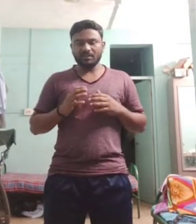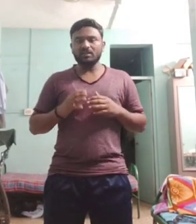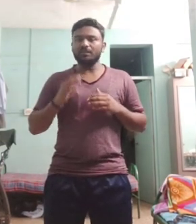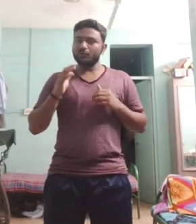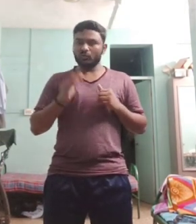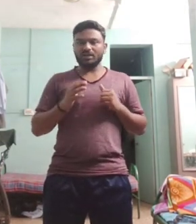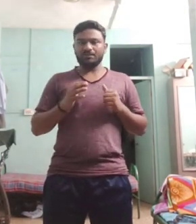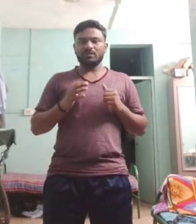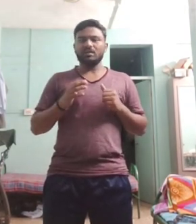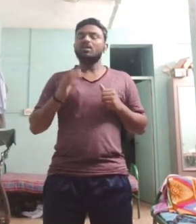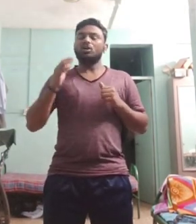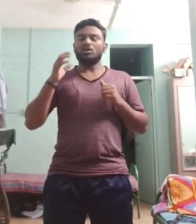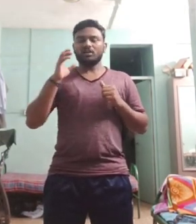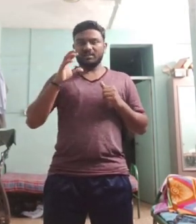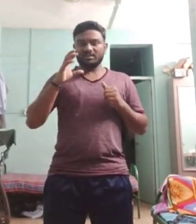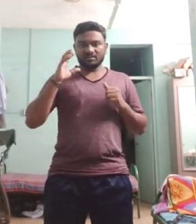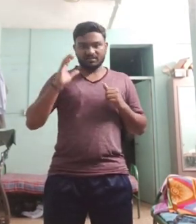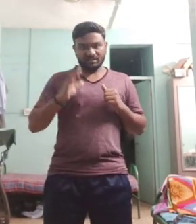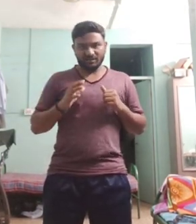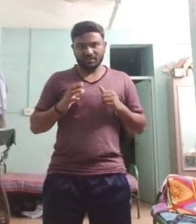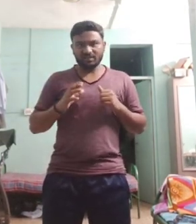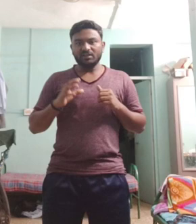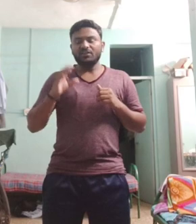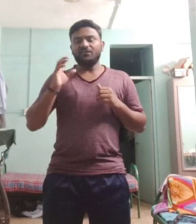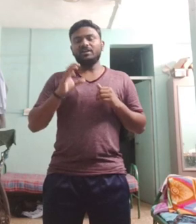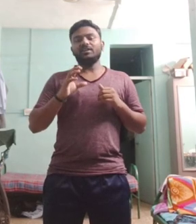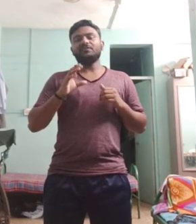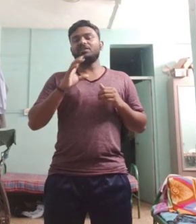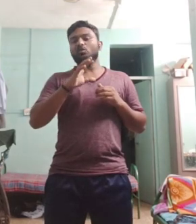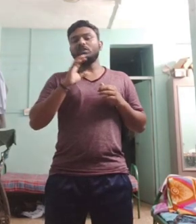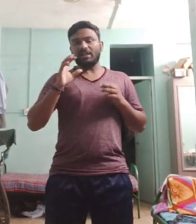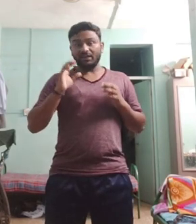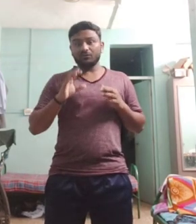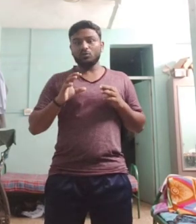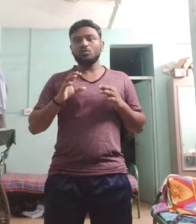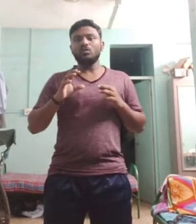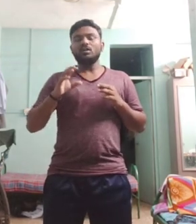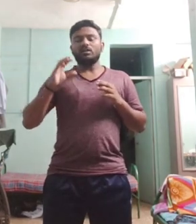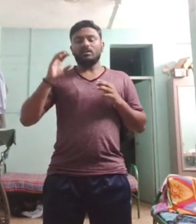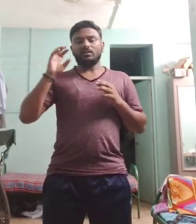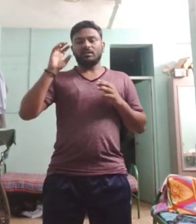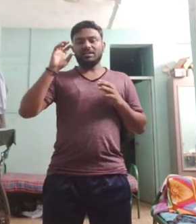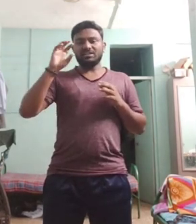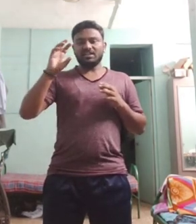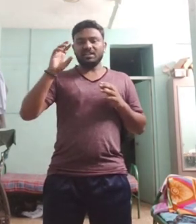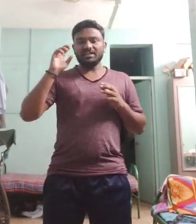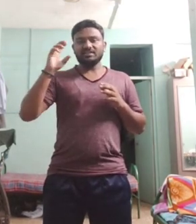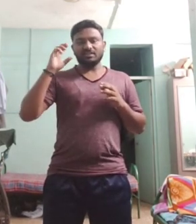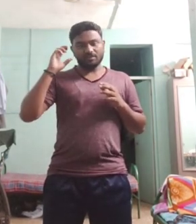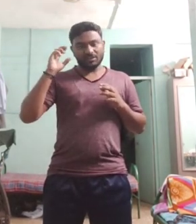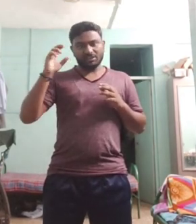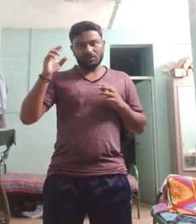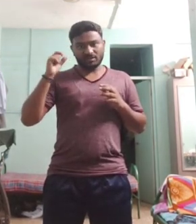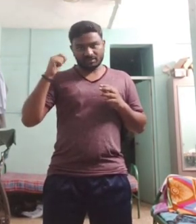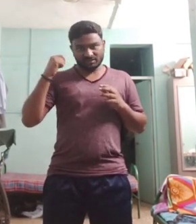but a program or a conditional statement where we don't have to initialize a particular set